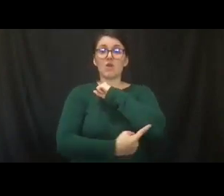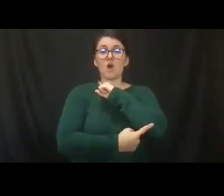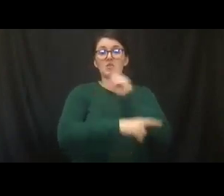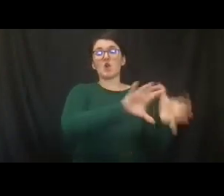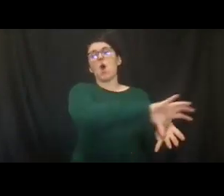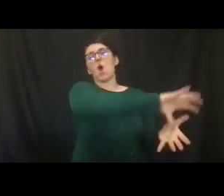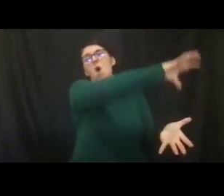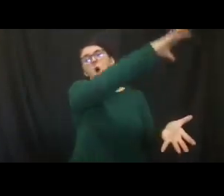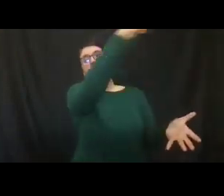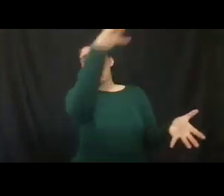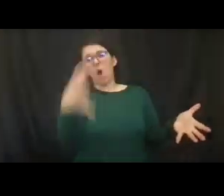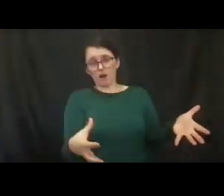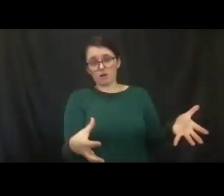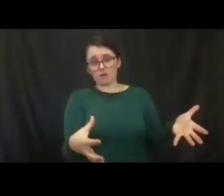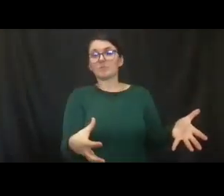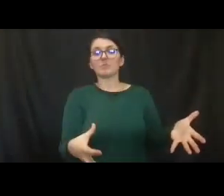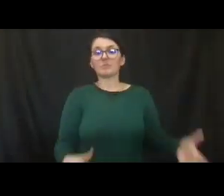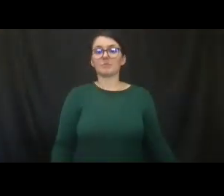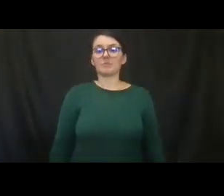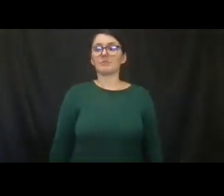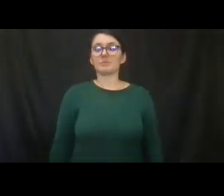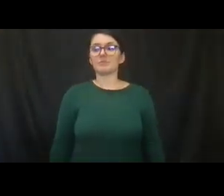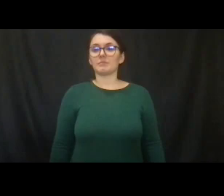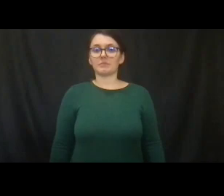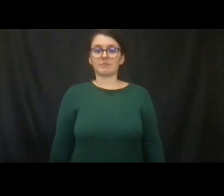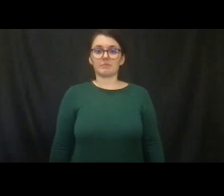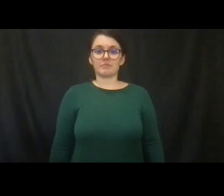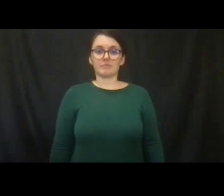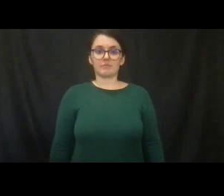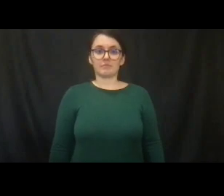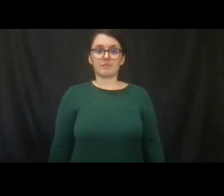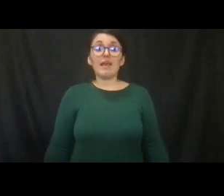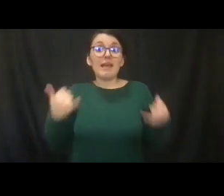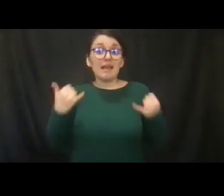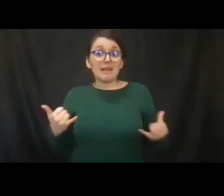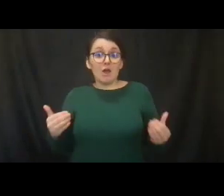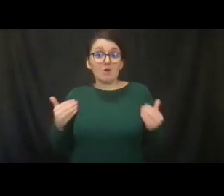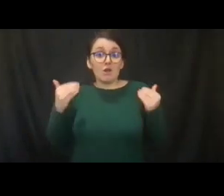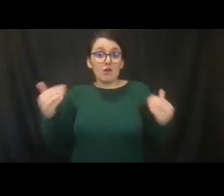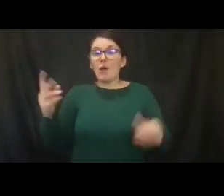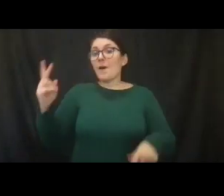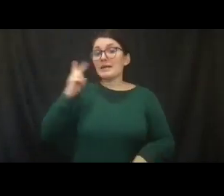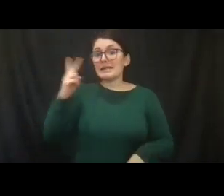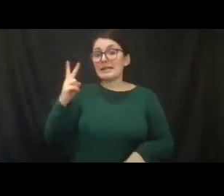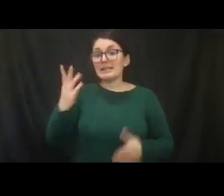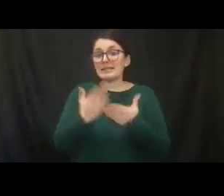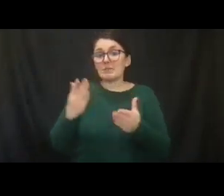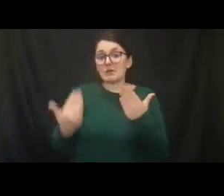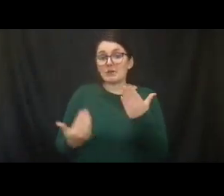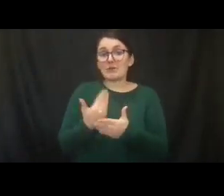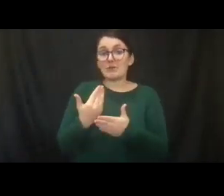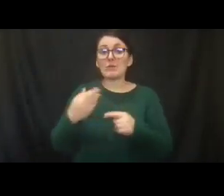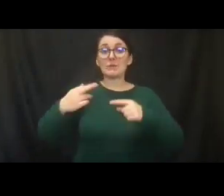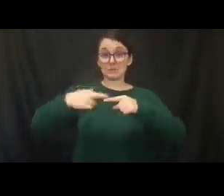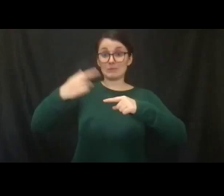Yes, absolutely. Yes. So let's go check out the other thing that's happening here at the transfer station, which is the recycling